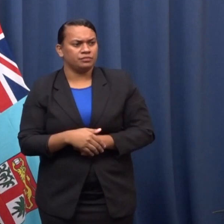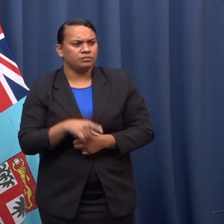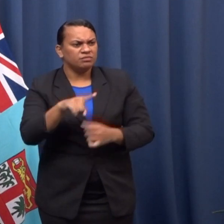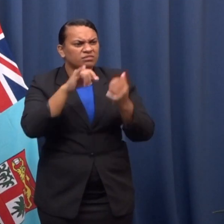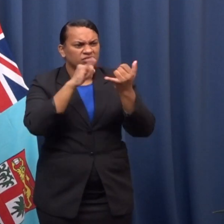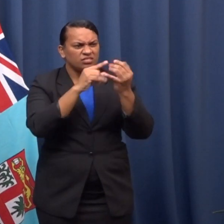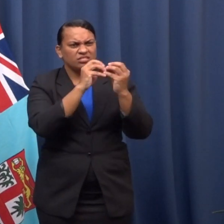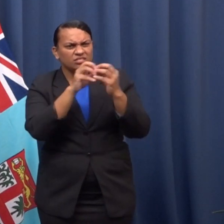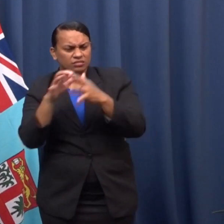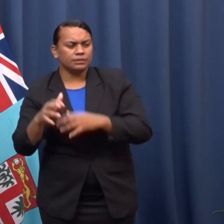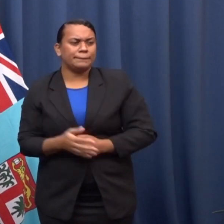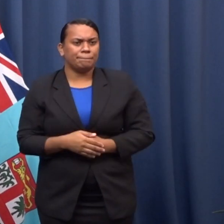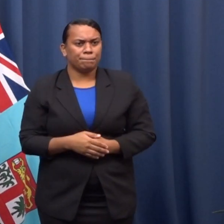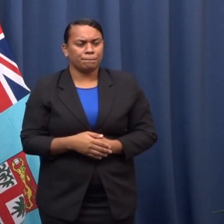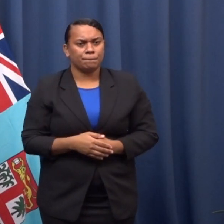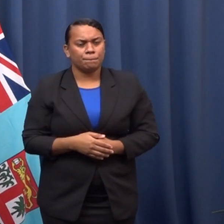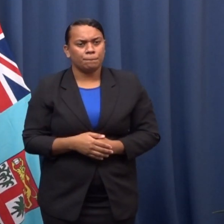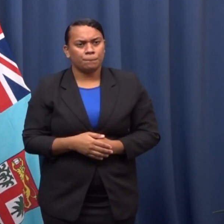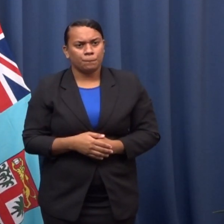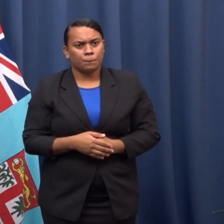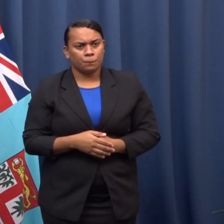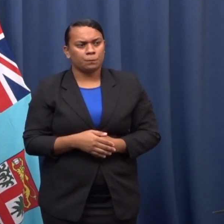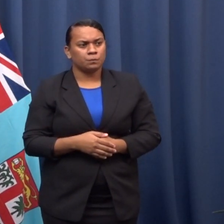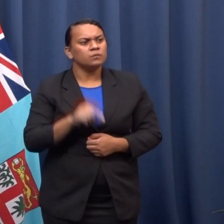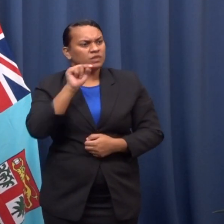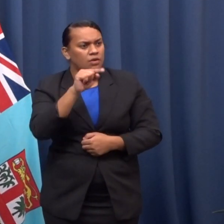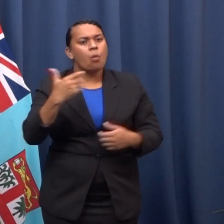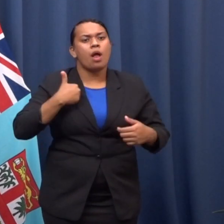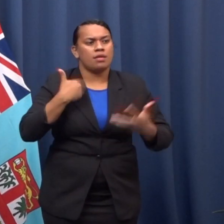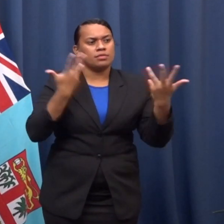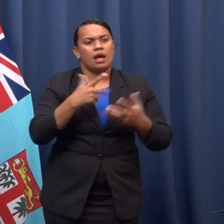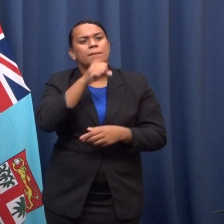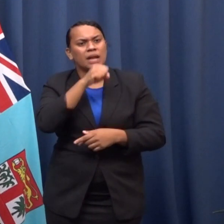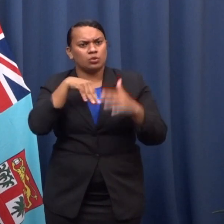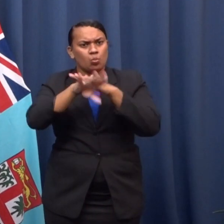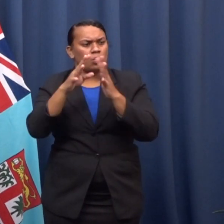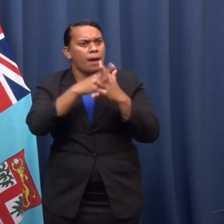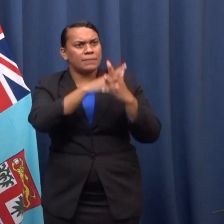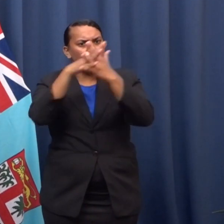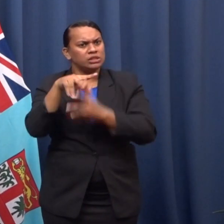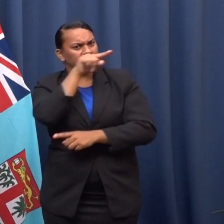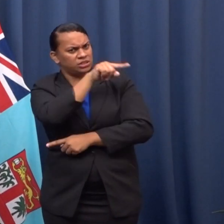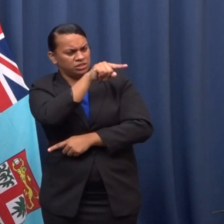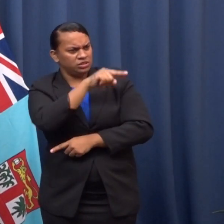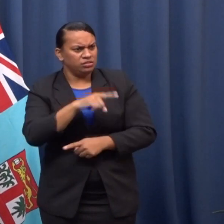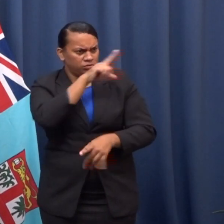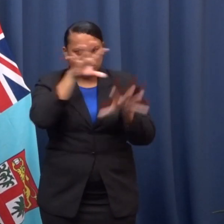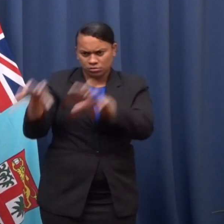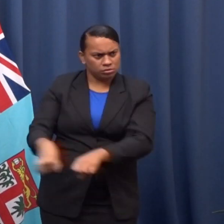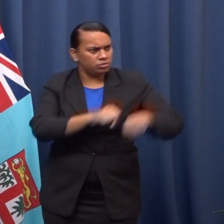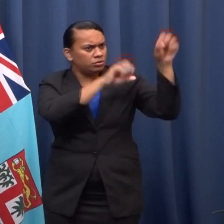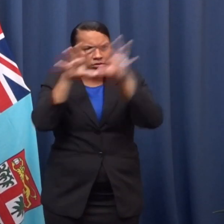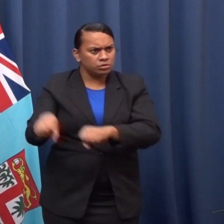to Facebook representatives who are working on the issue now. We'll come down and